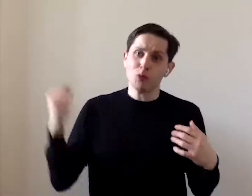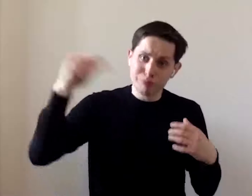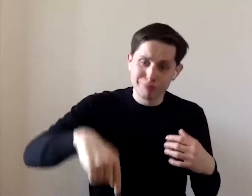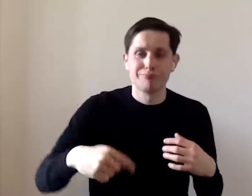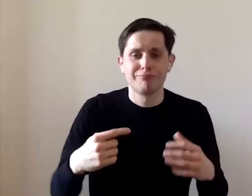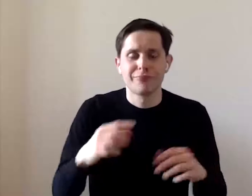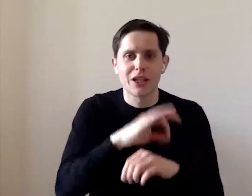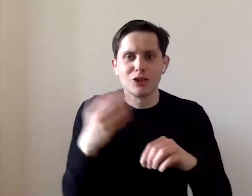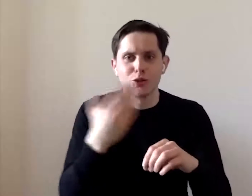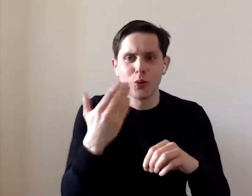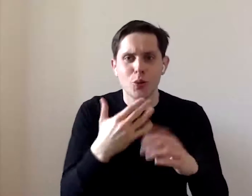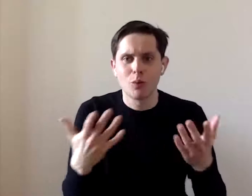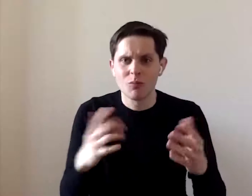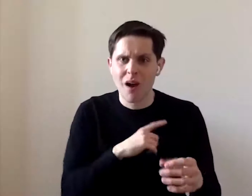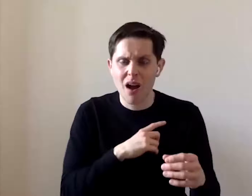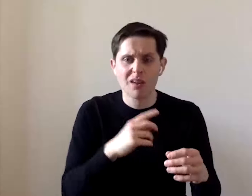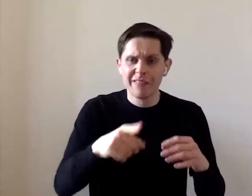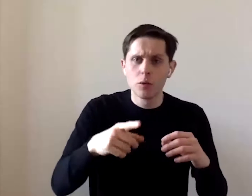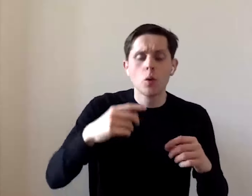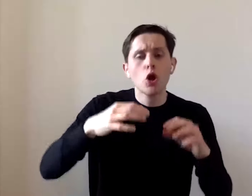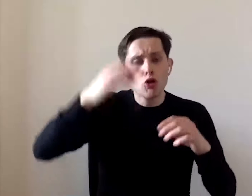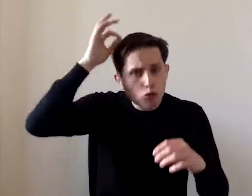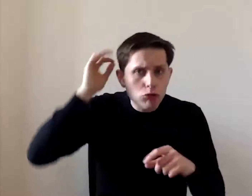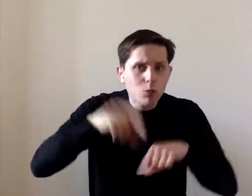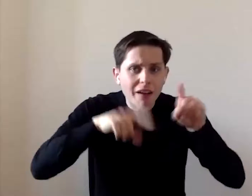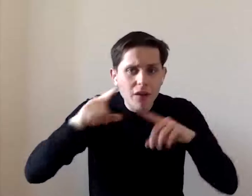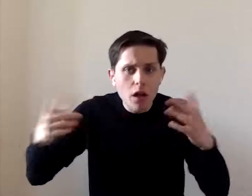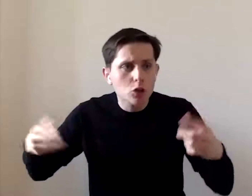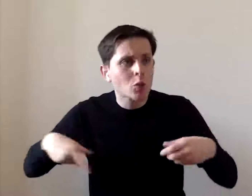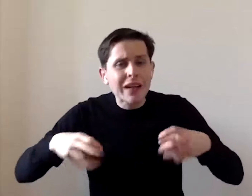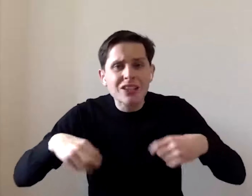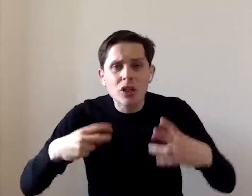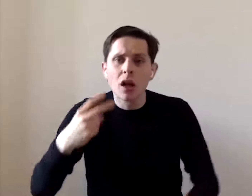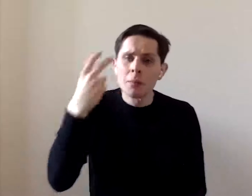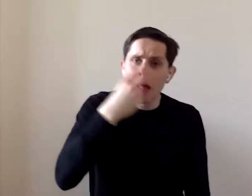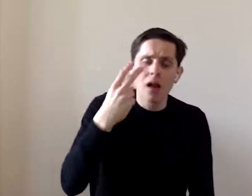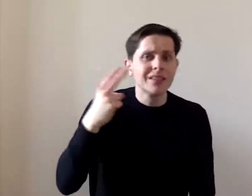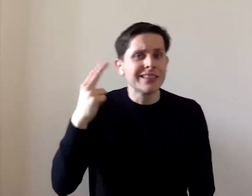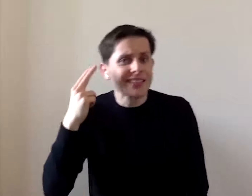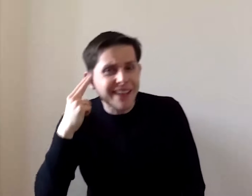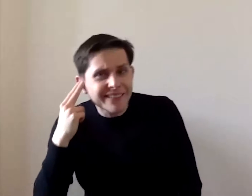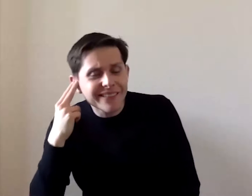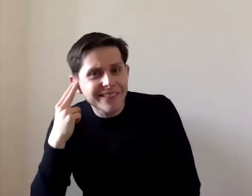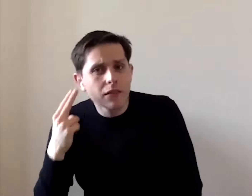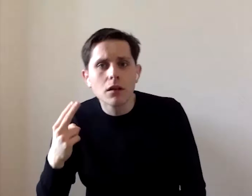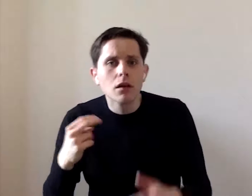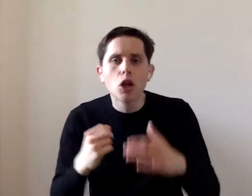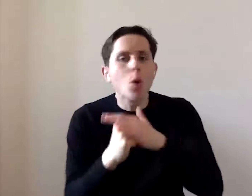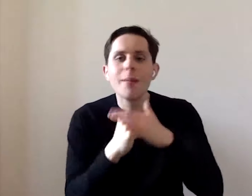pedagogies of methods to use. So if you are visually impaired or blind or deaf